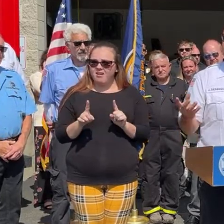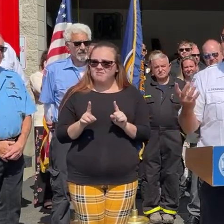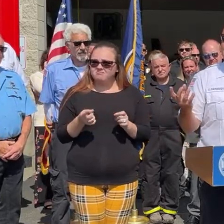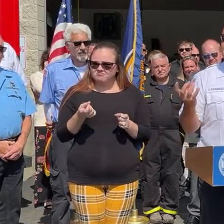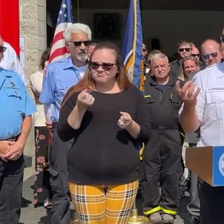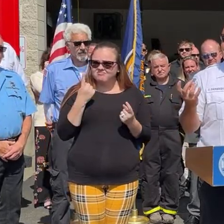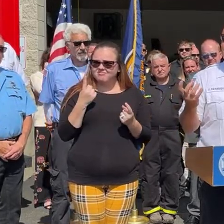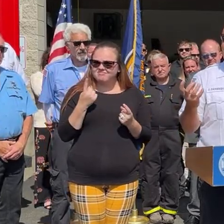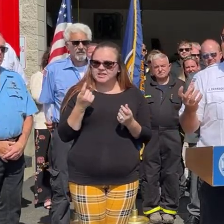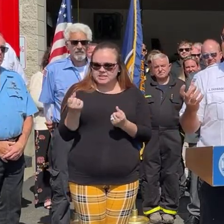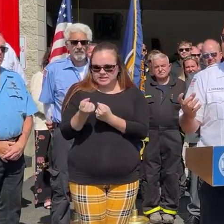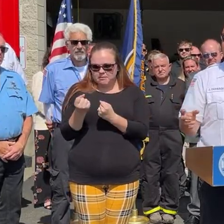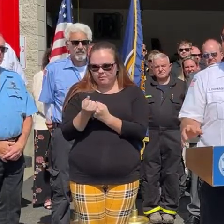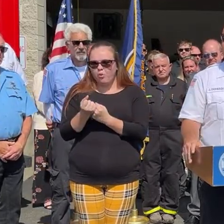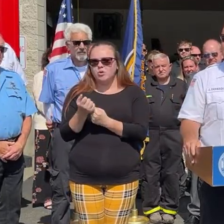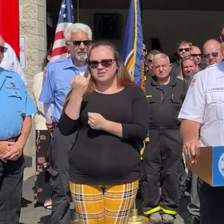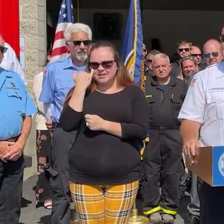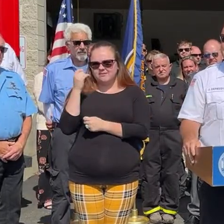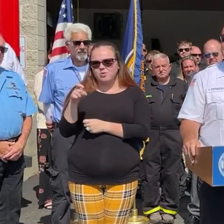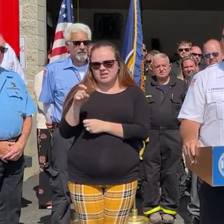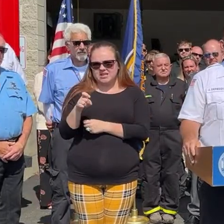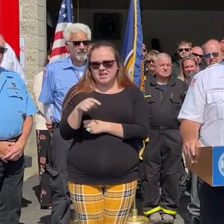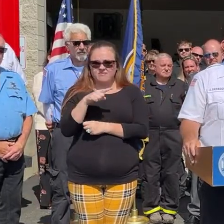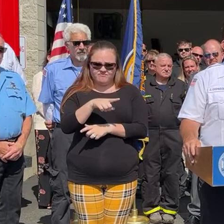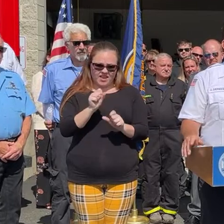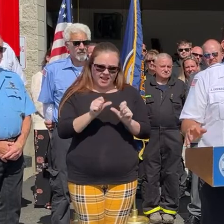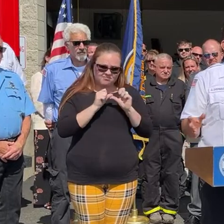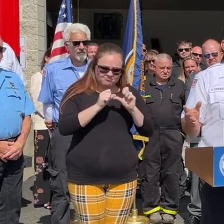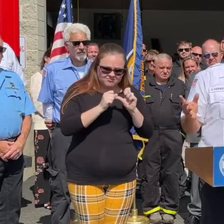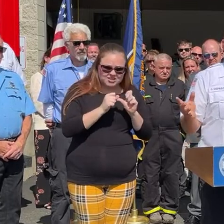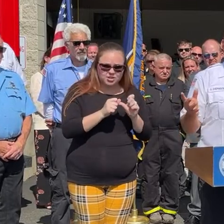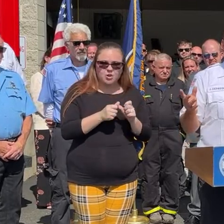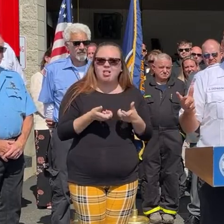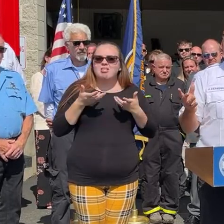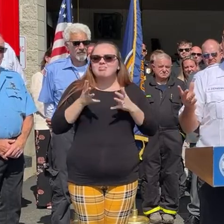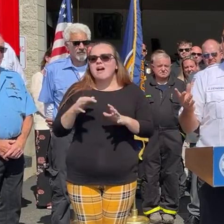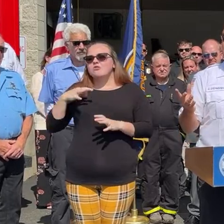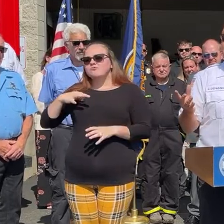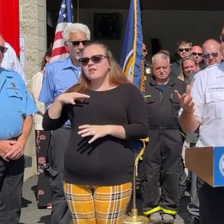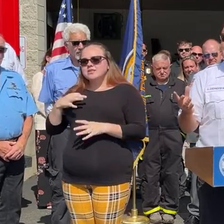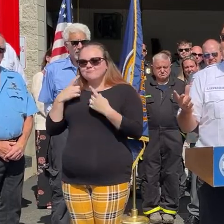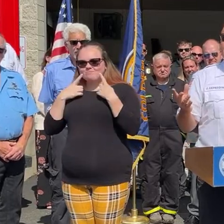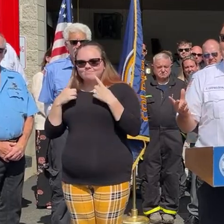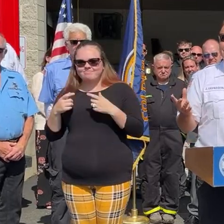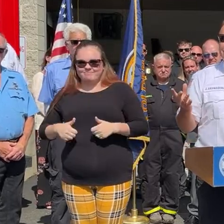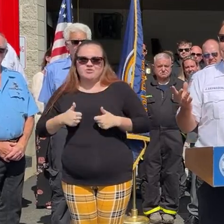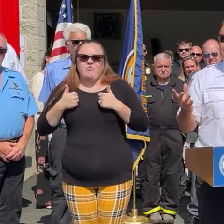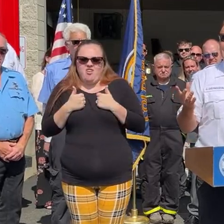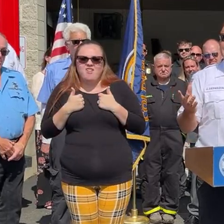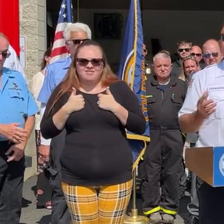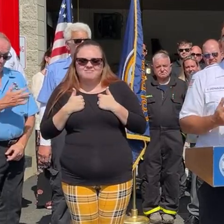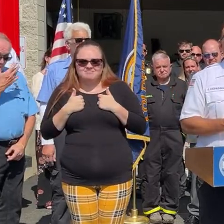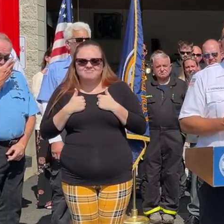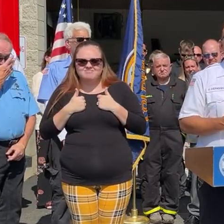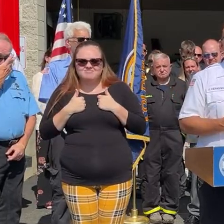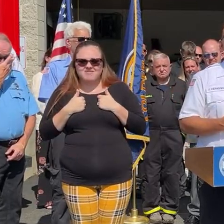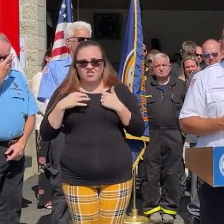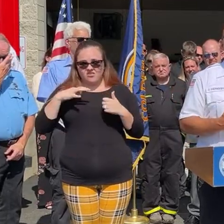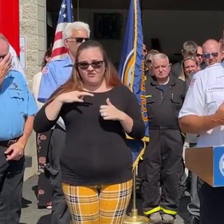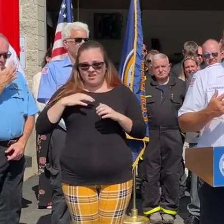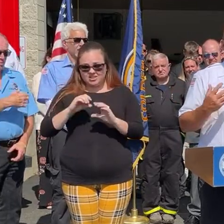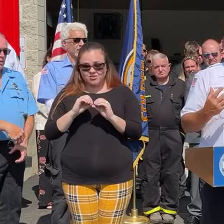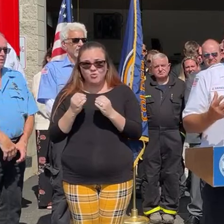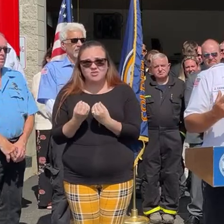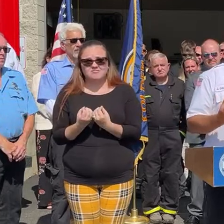a fail-safe for us so they can continue. They're allowing the volunteers to survive because the volunteer